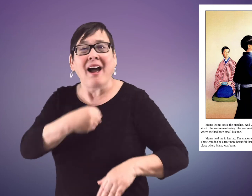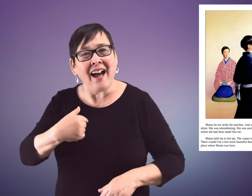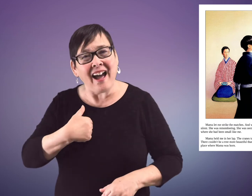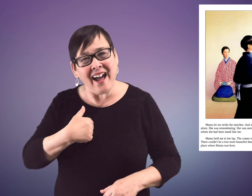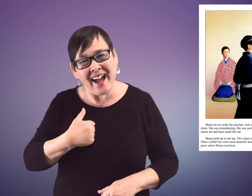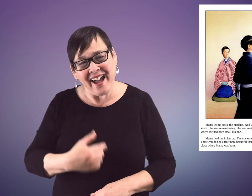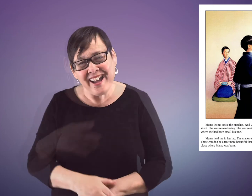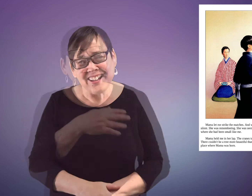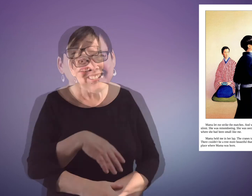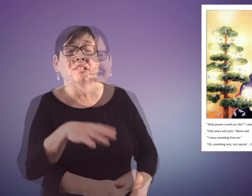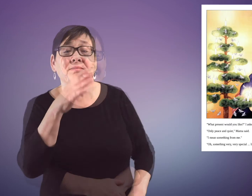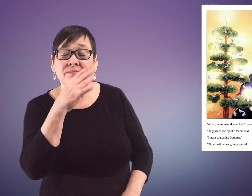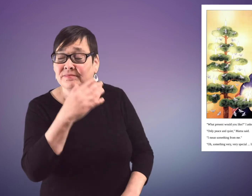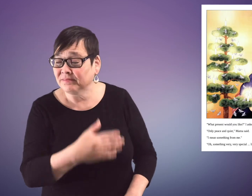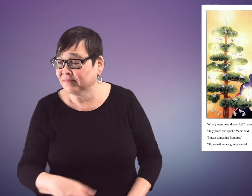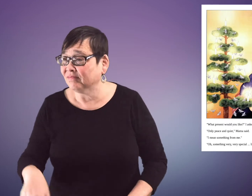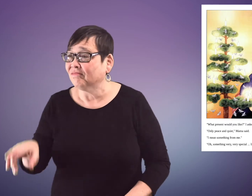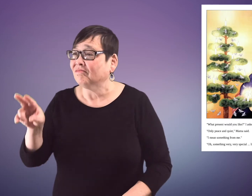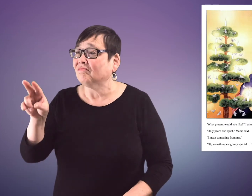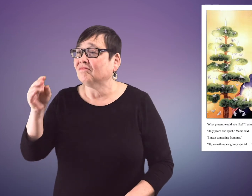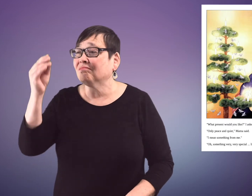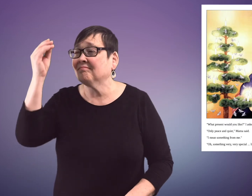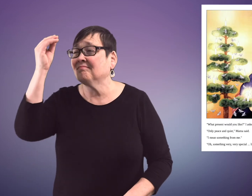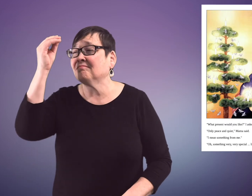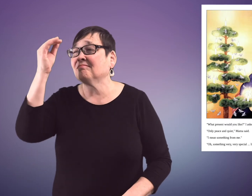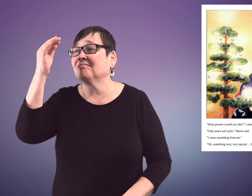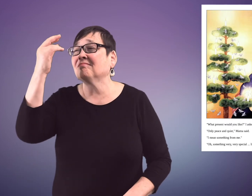place where she had been small like me.